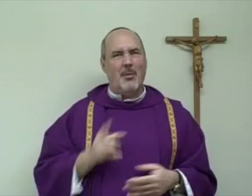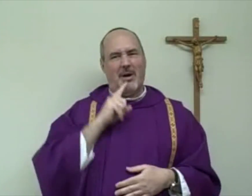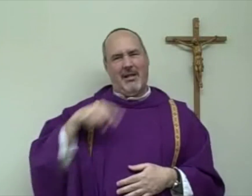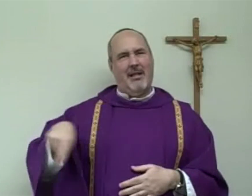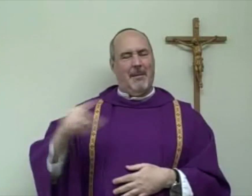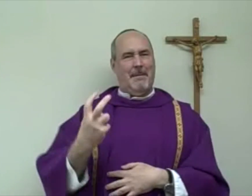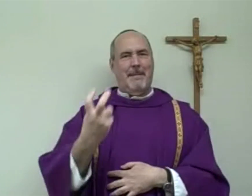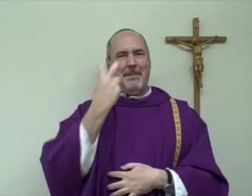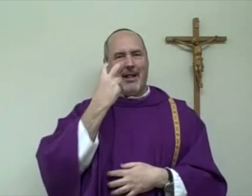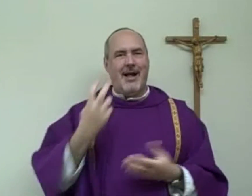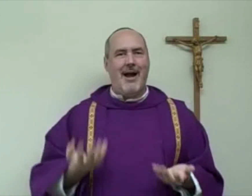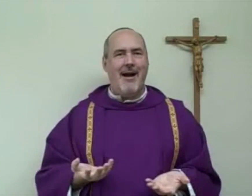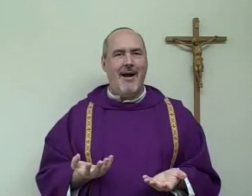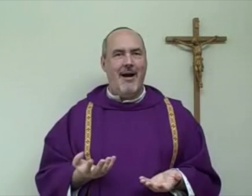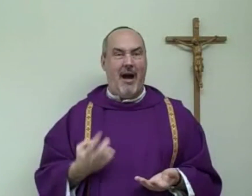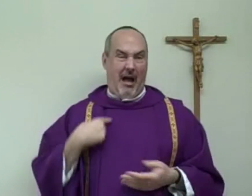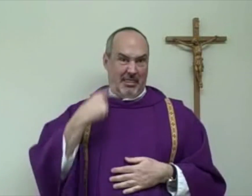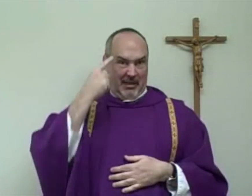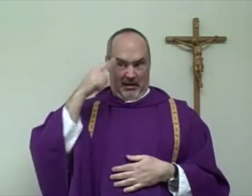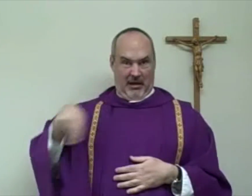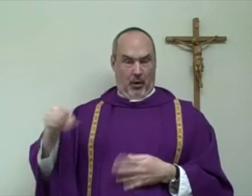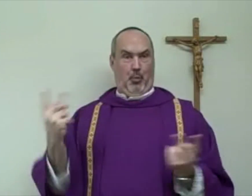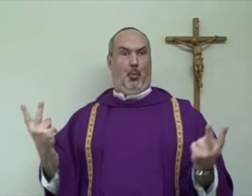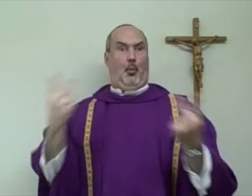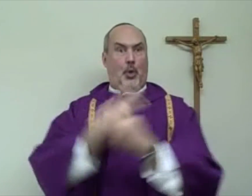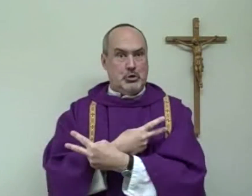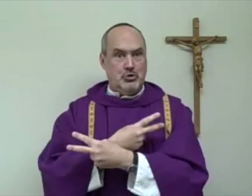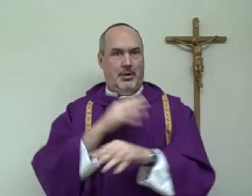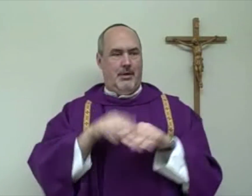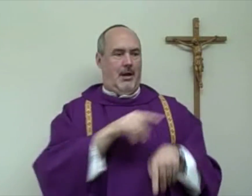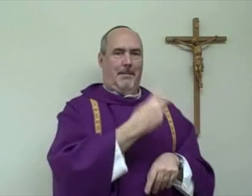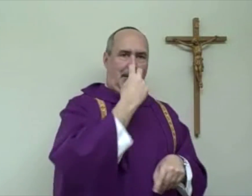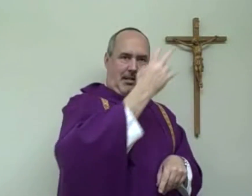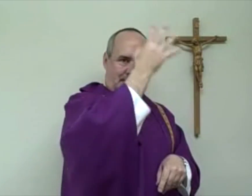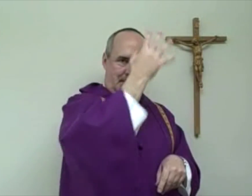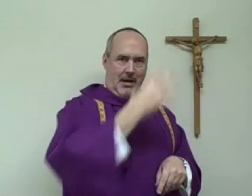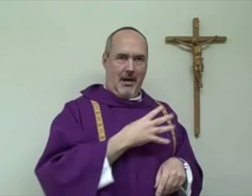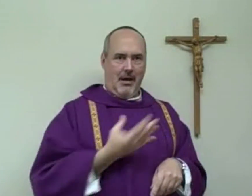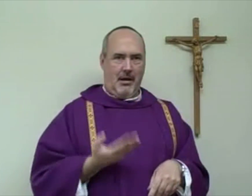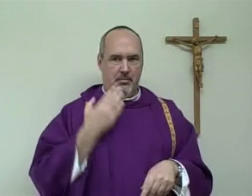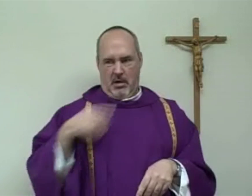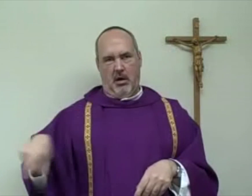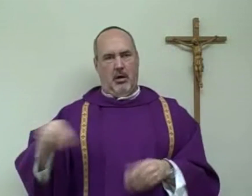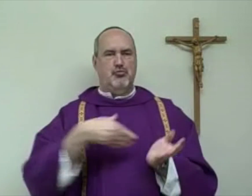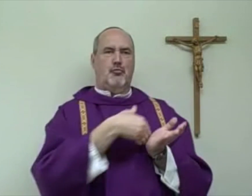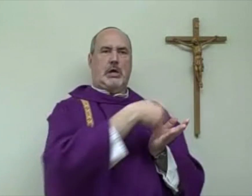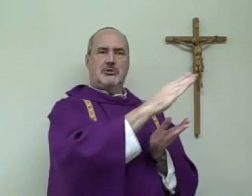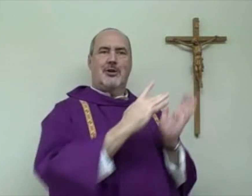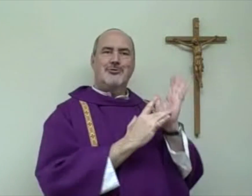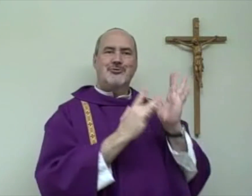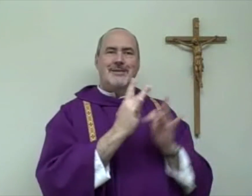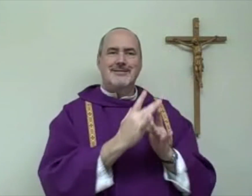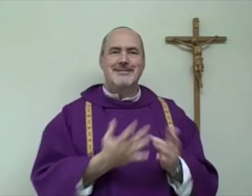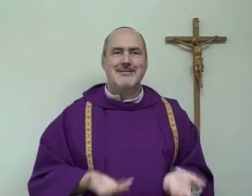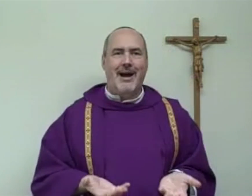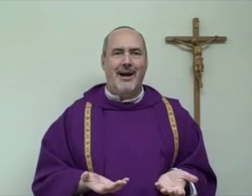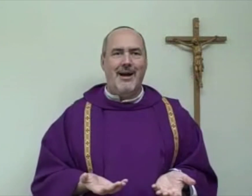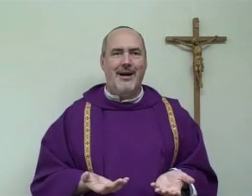what he did and missed God's work. So in essence, they were blind. And I think that blindness is worse than the blind man that